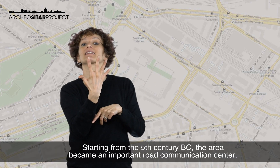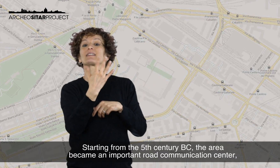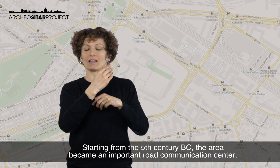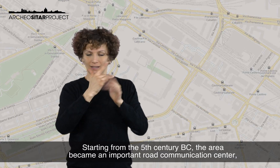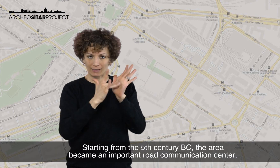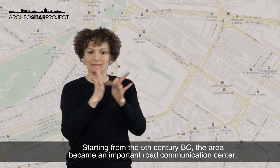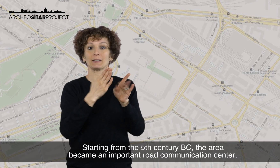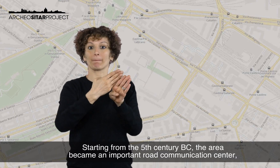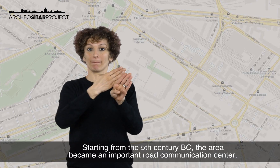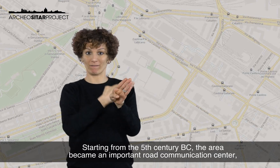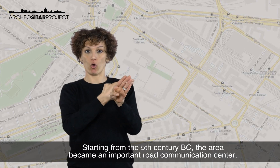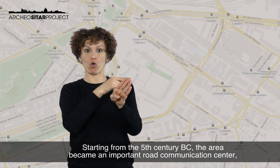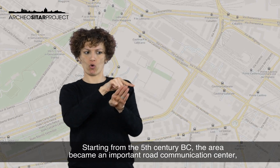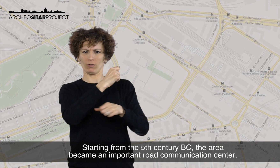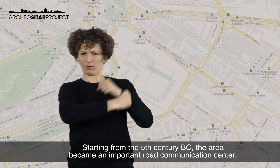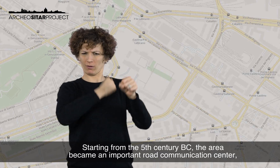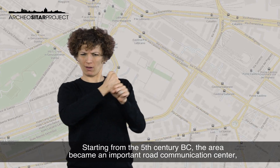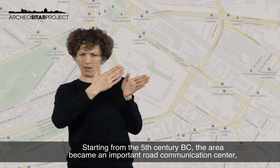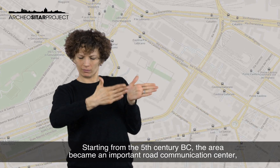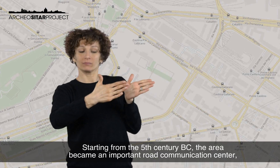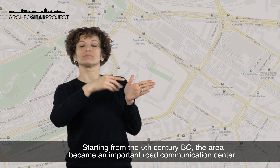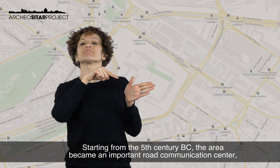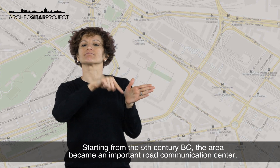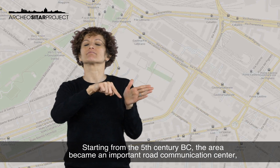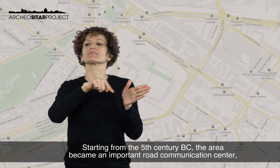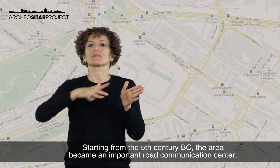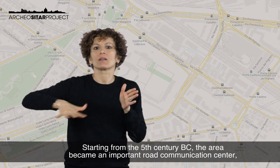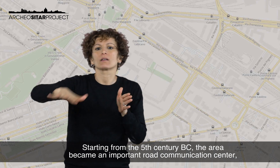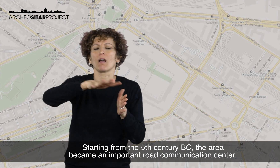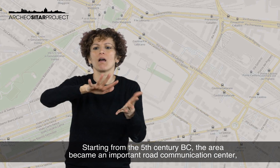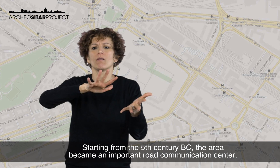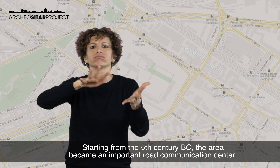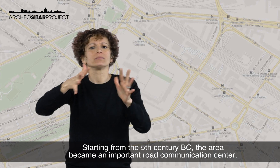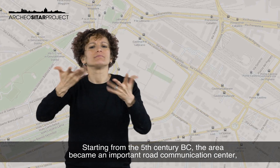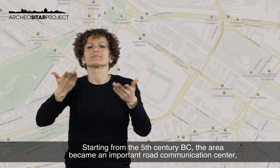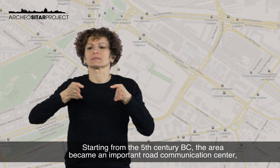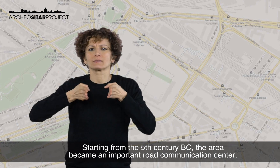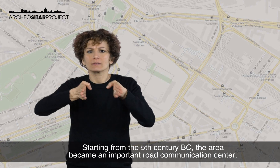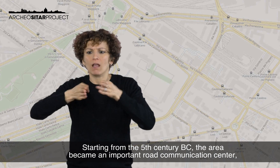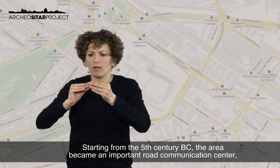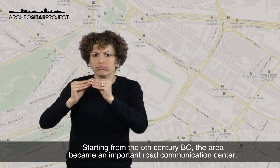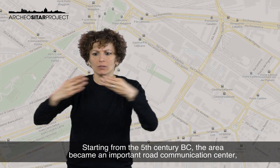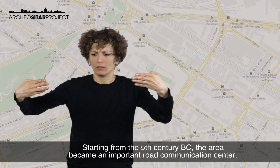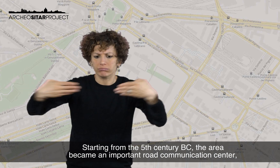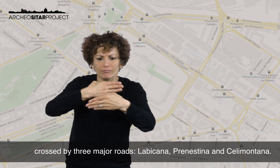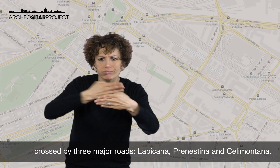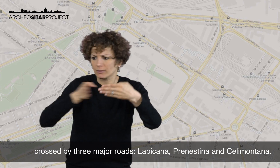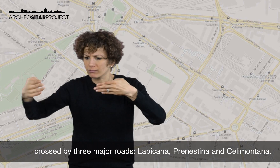Starting from the 5th century BC, the area became an important road communication center, crossed